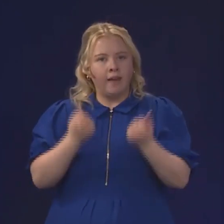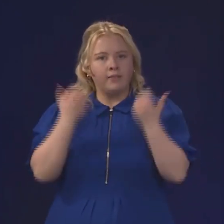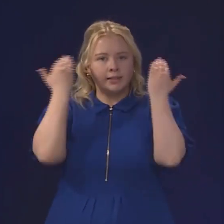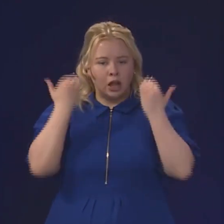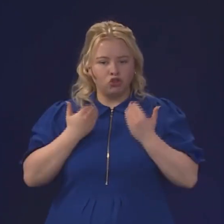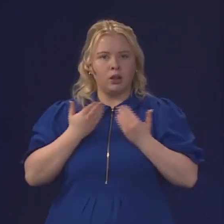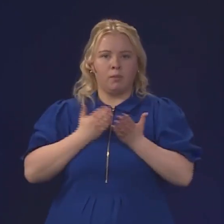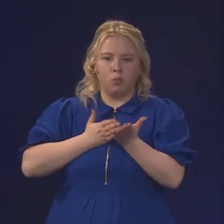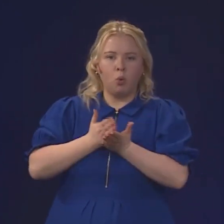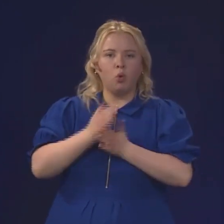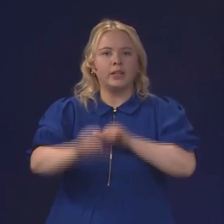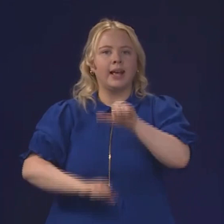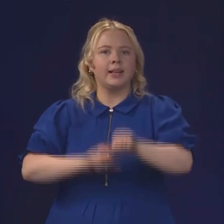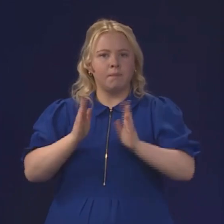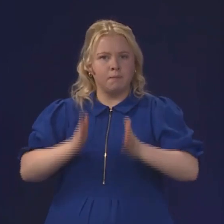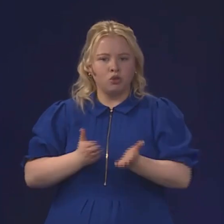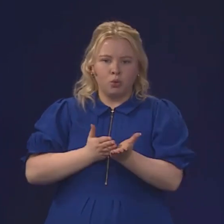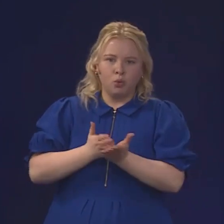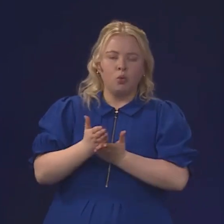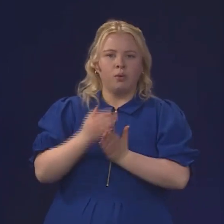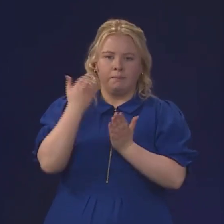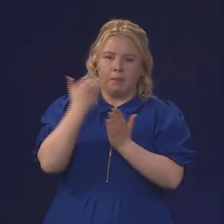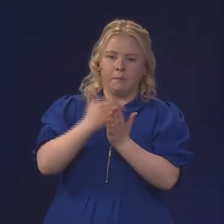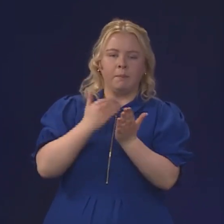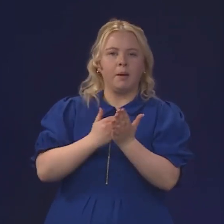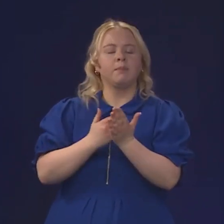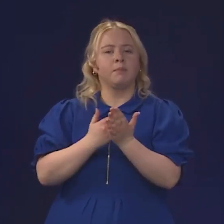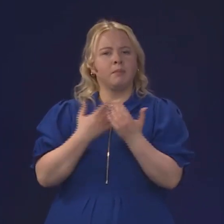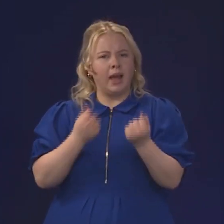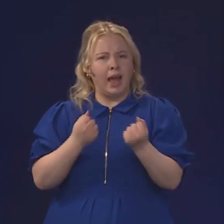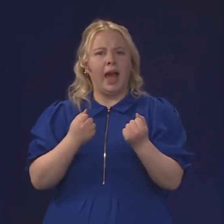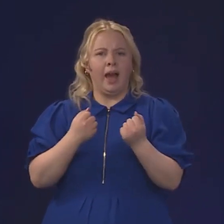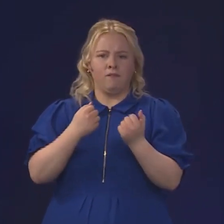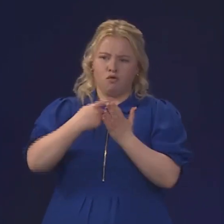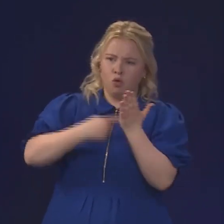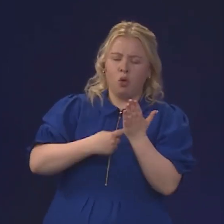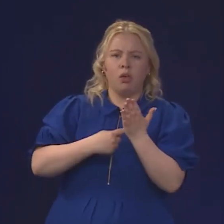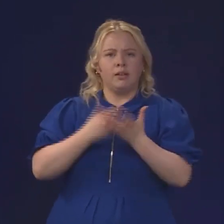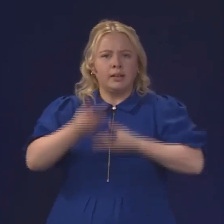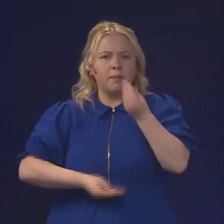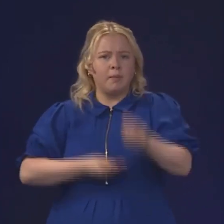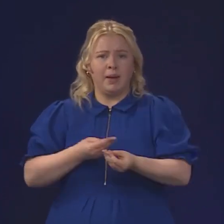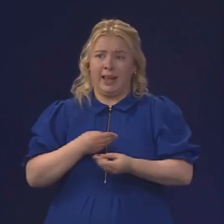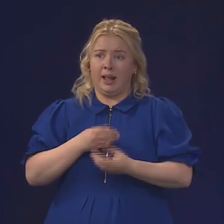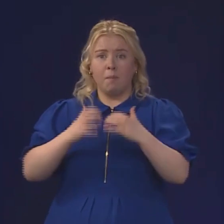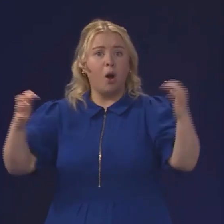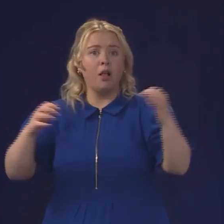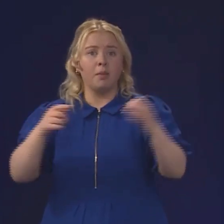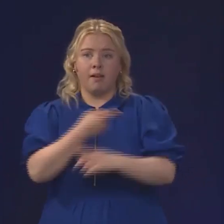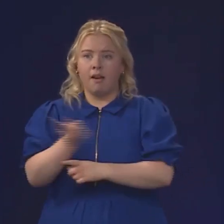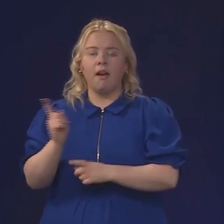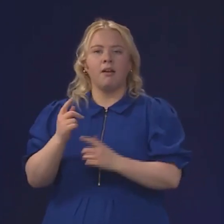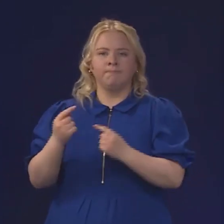the rules and procedures of that are laid down in the legislation that was scrutinised rigorously by Parliament and passed by